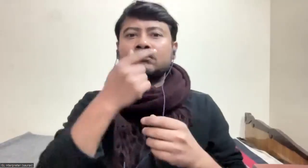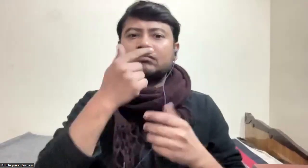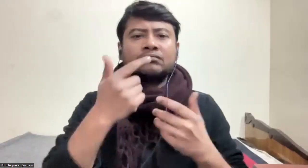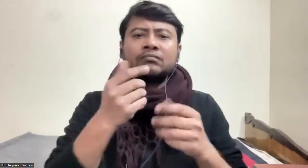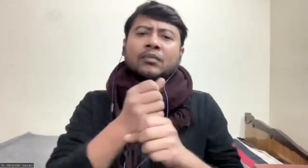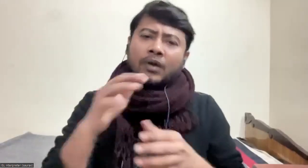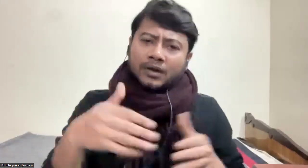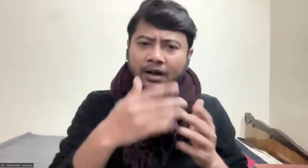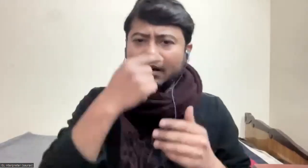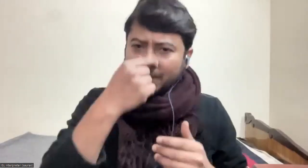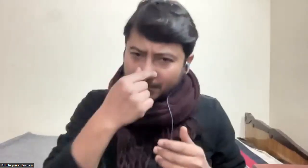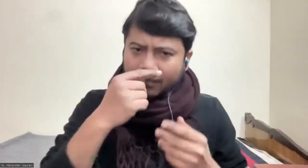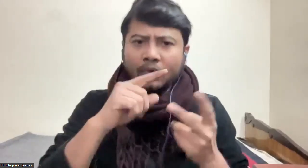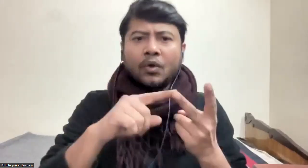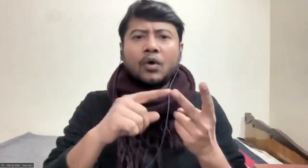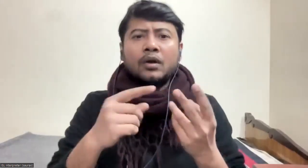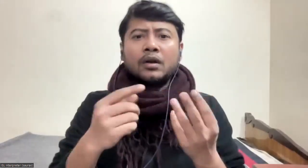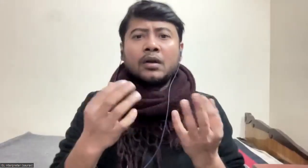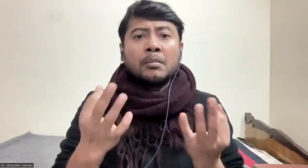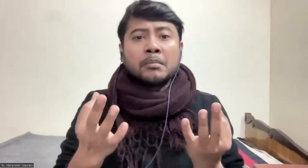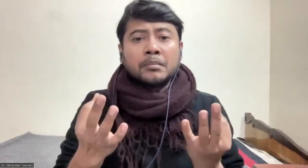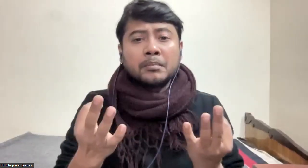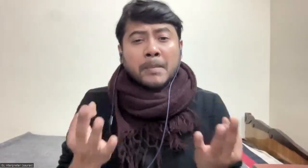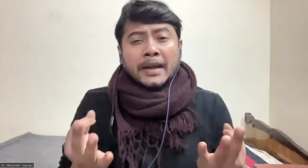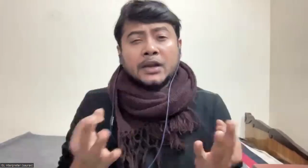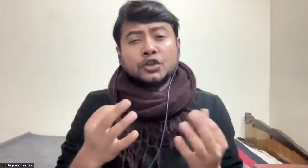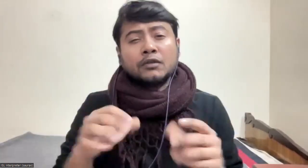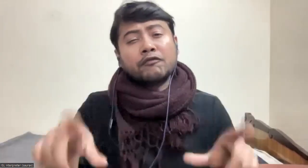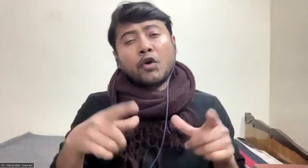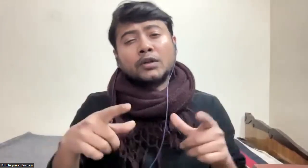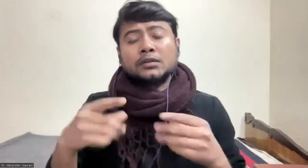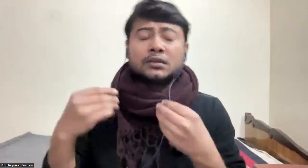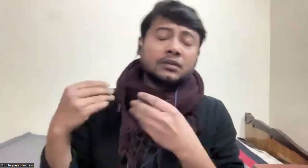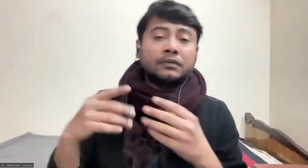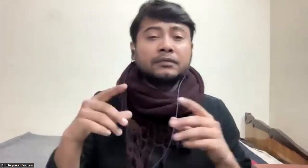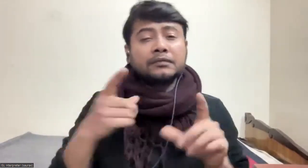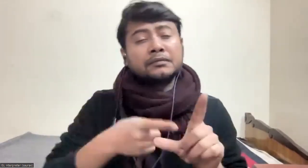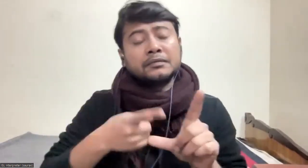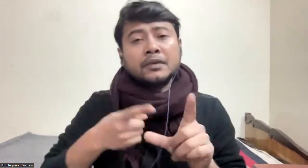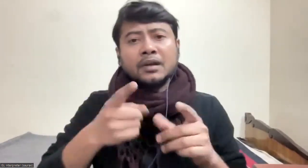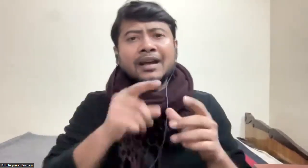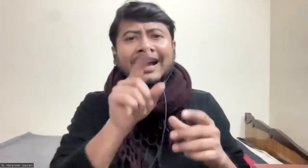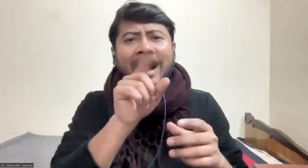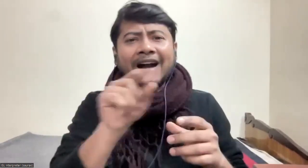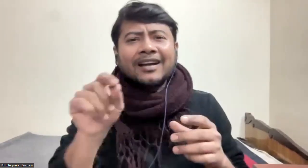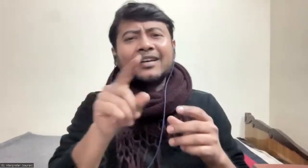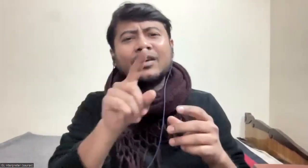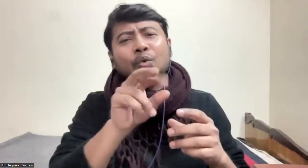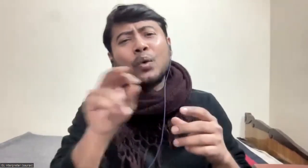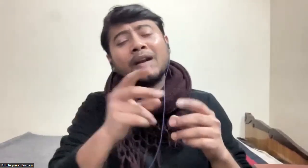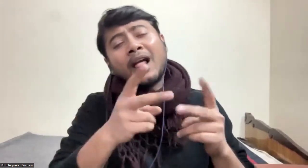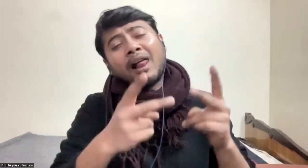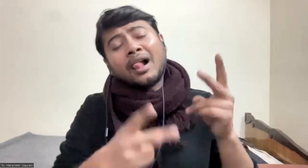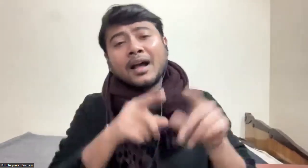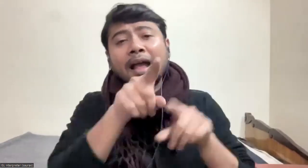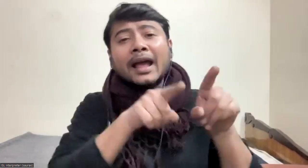some pilgrimage or doing meditation in the forest or many things, there are hundreds of things they or